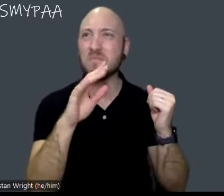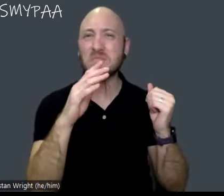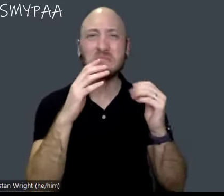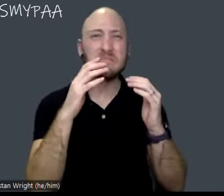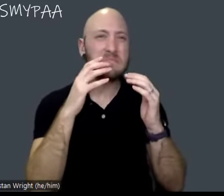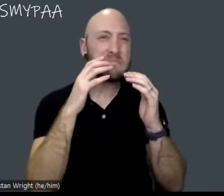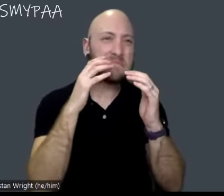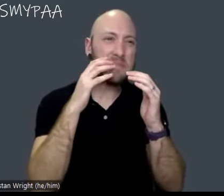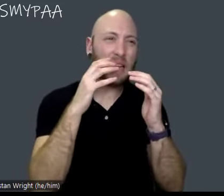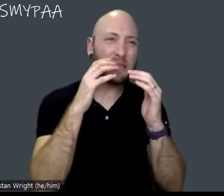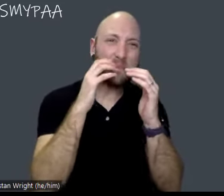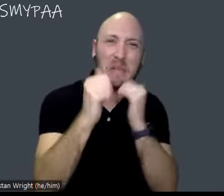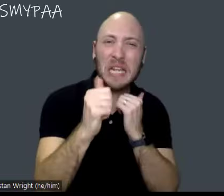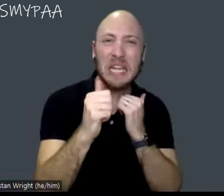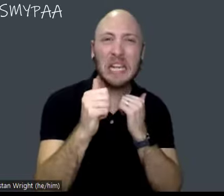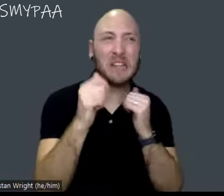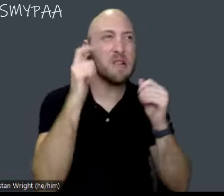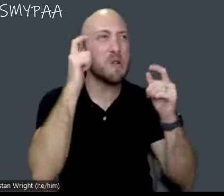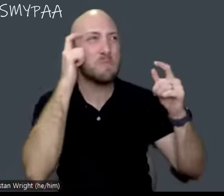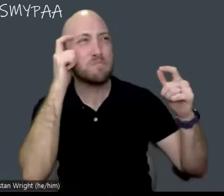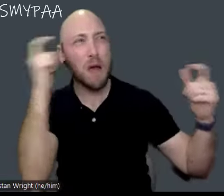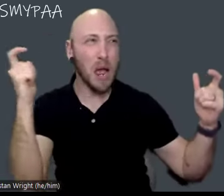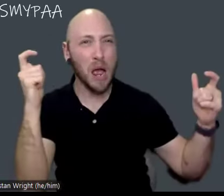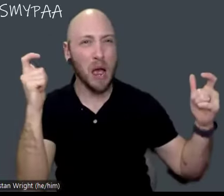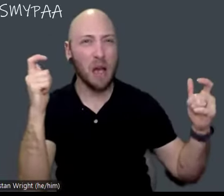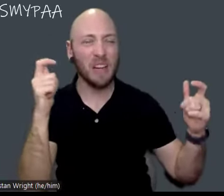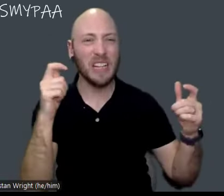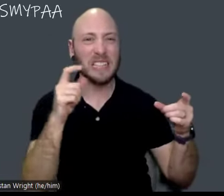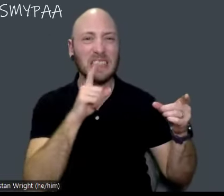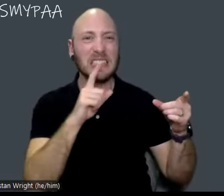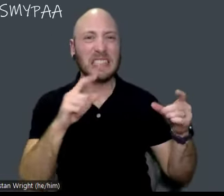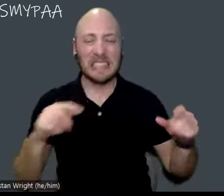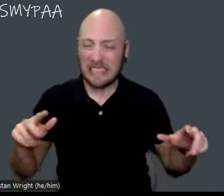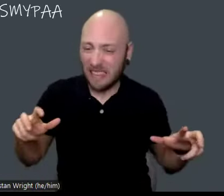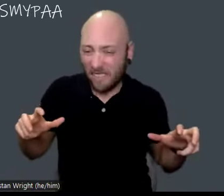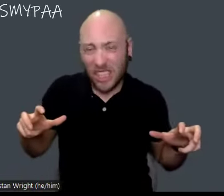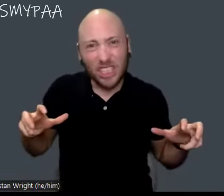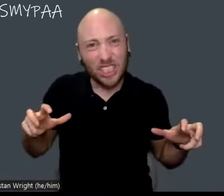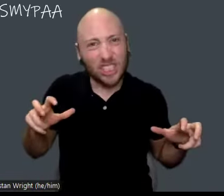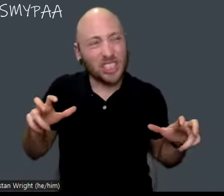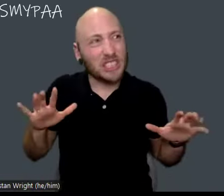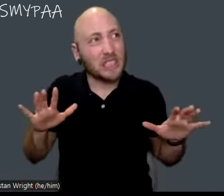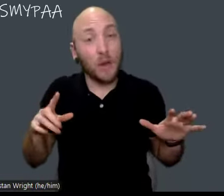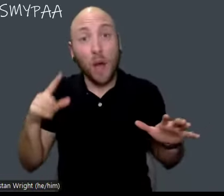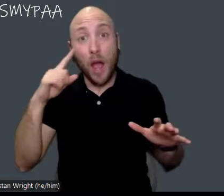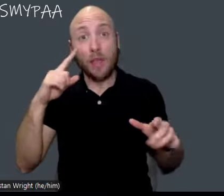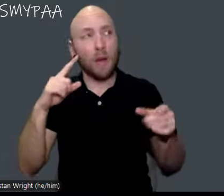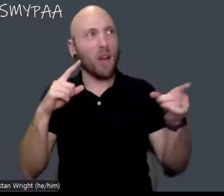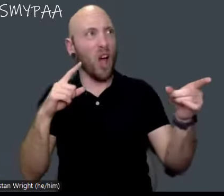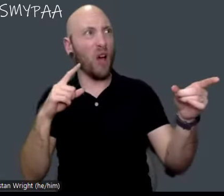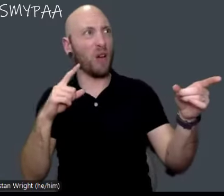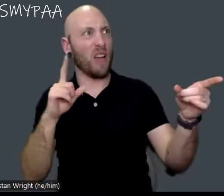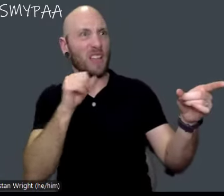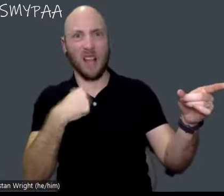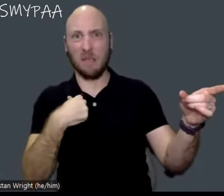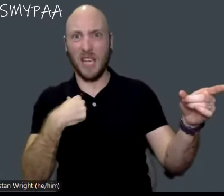mean and egotistical and self-centered, selfish. And I thought I didn't have any of those